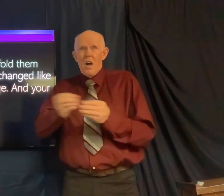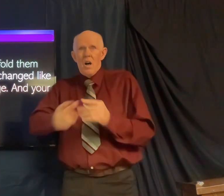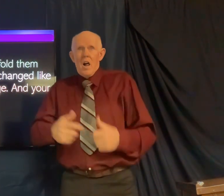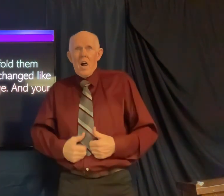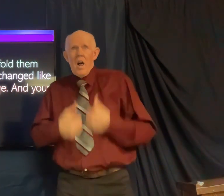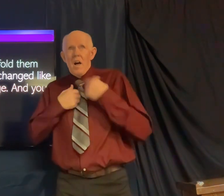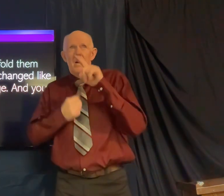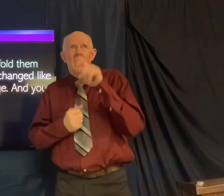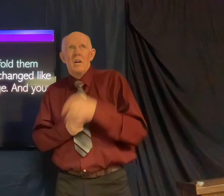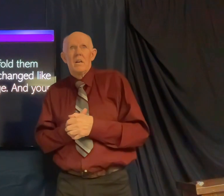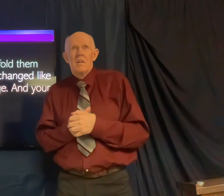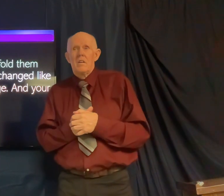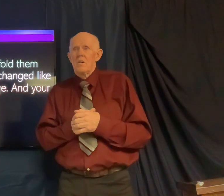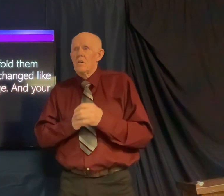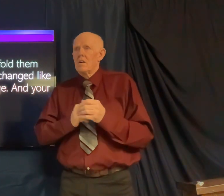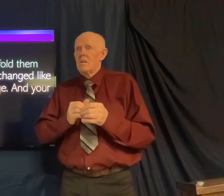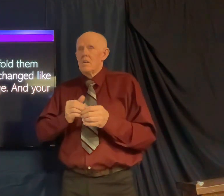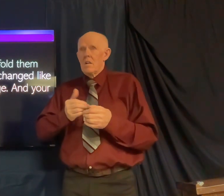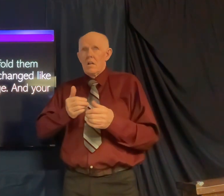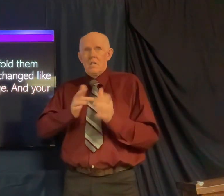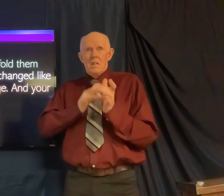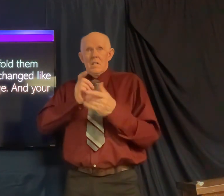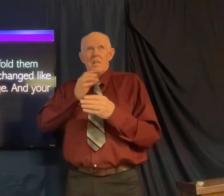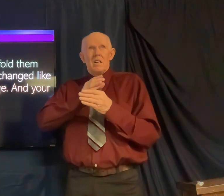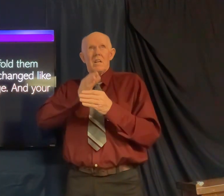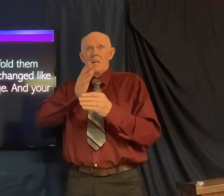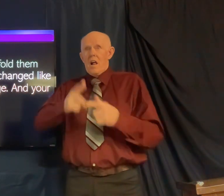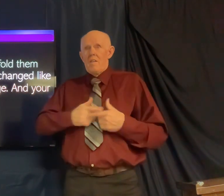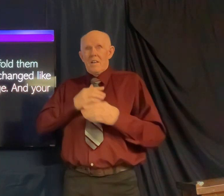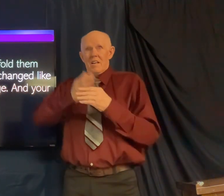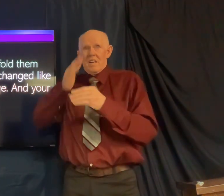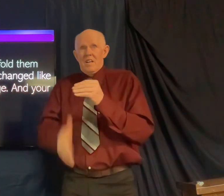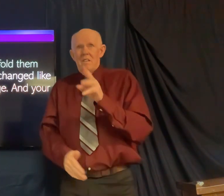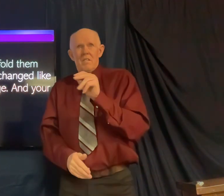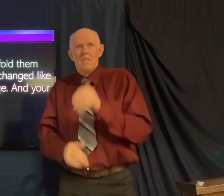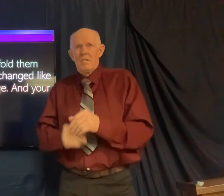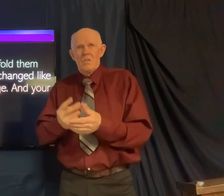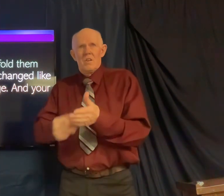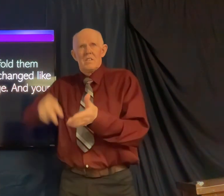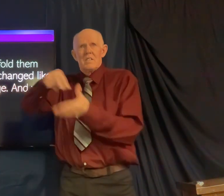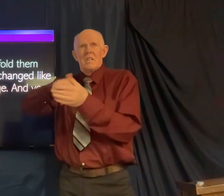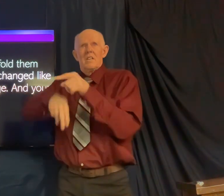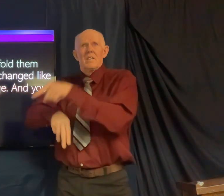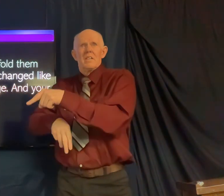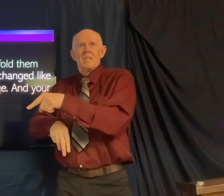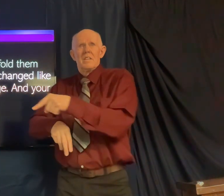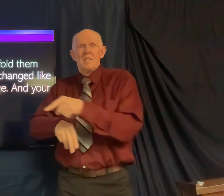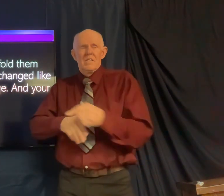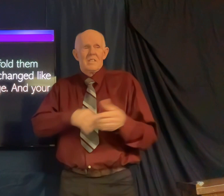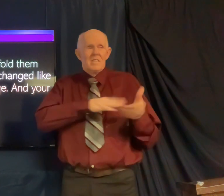Did Jesus fail in life? Jesus, so never